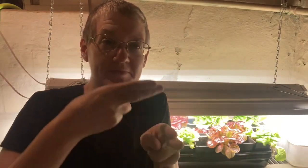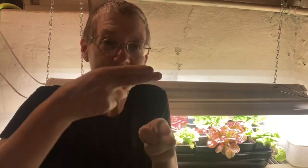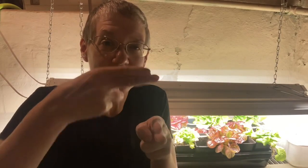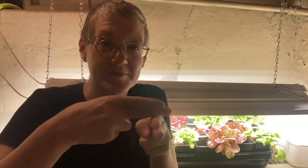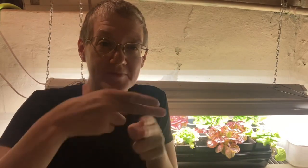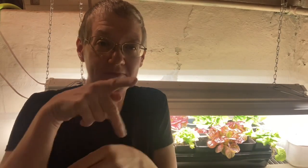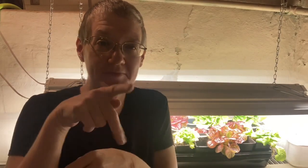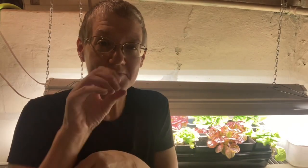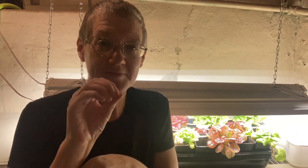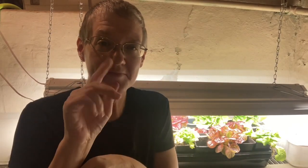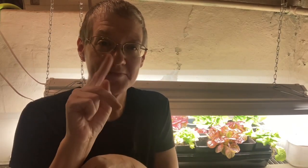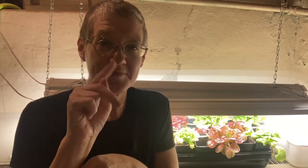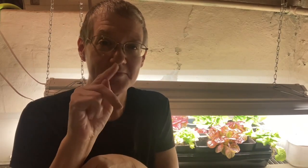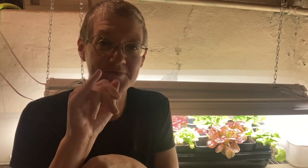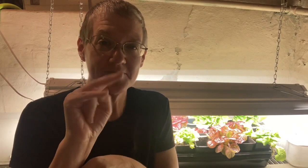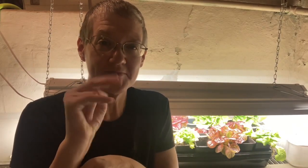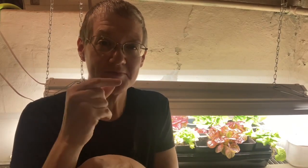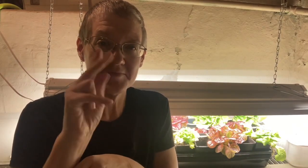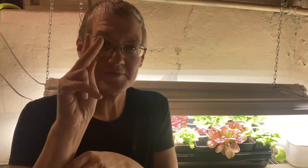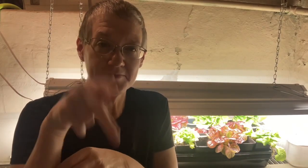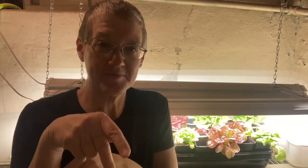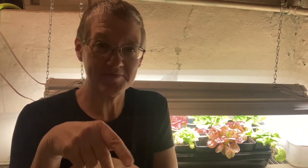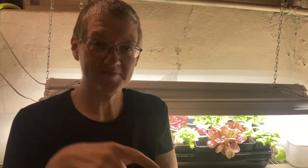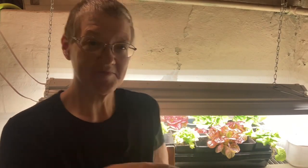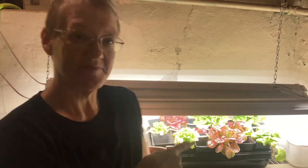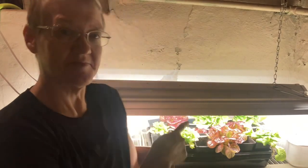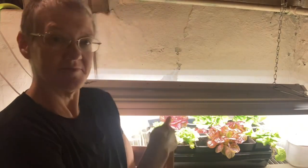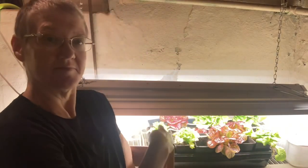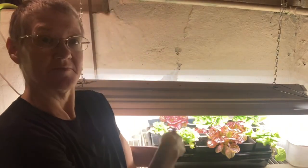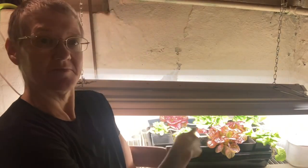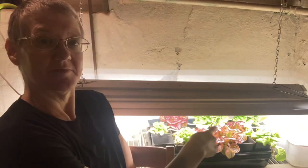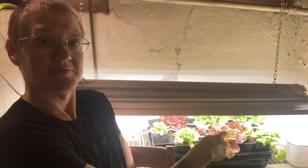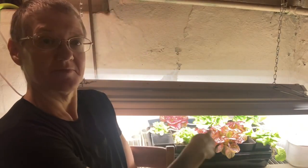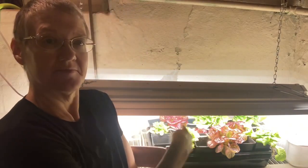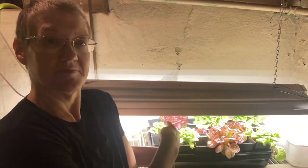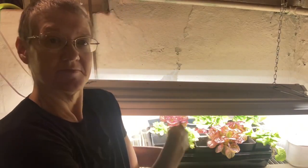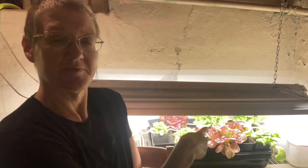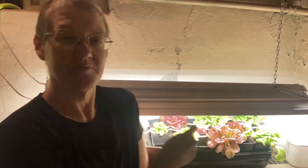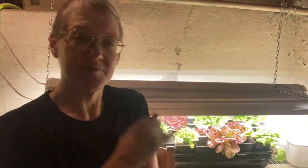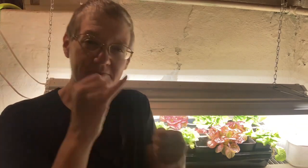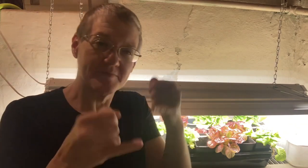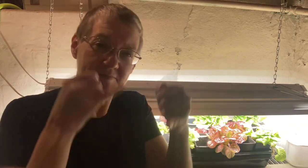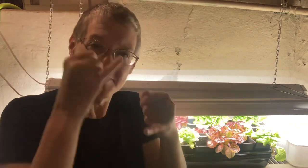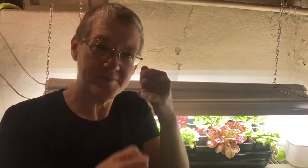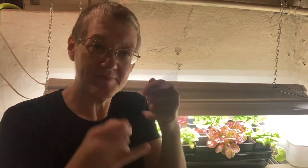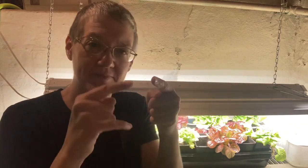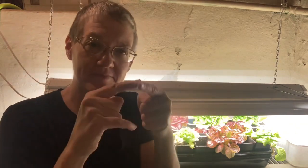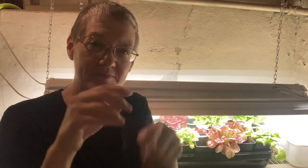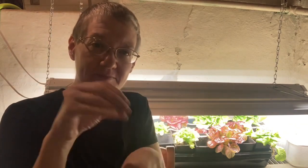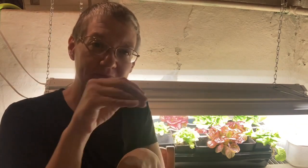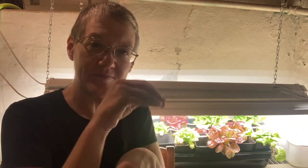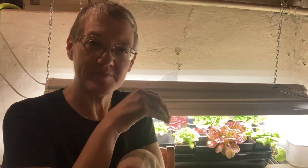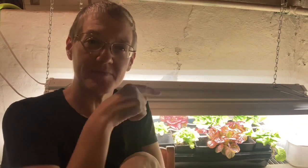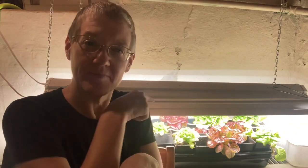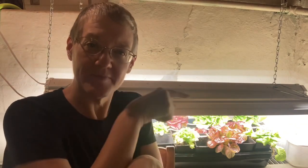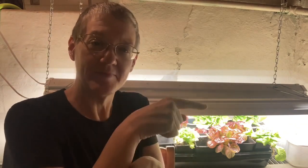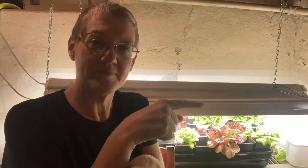seed blocks, in the soil blocks, we potted them up to bigger pots. And these behind me were the last to